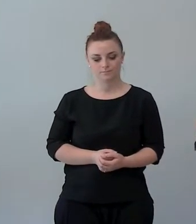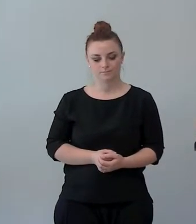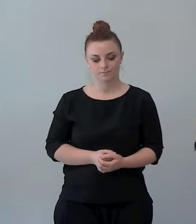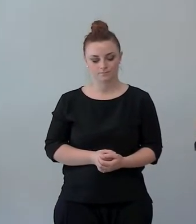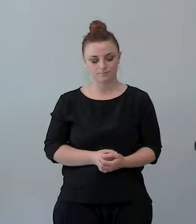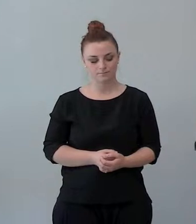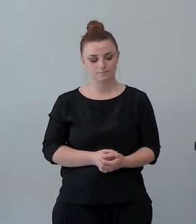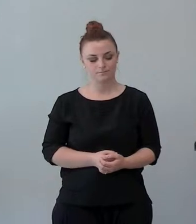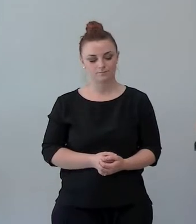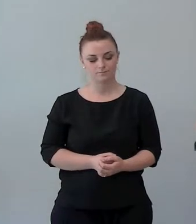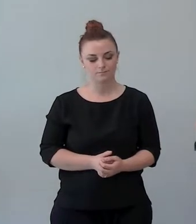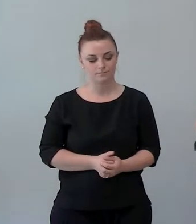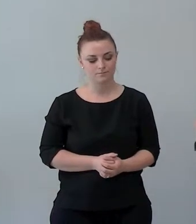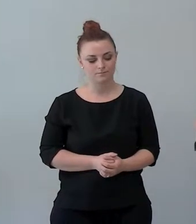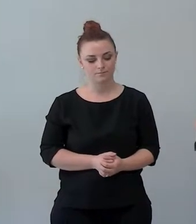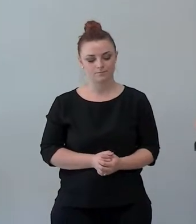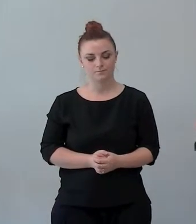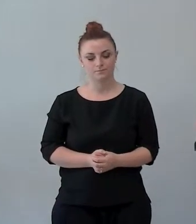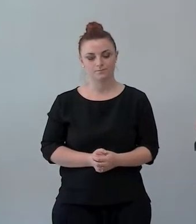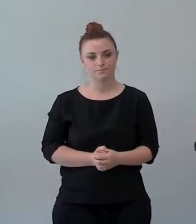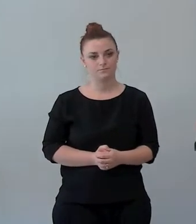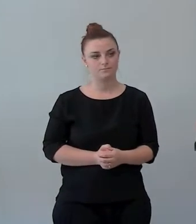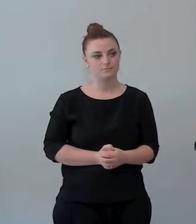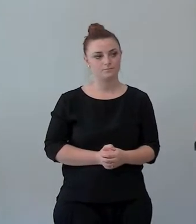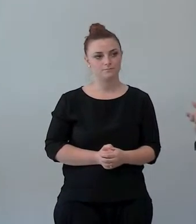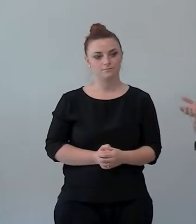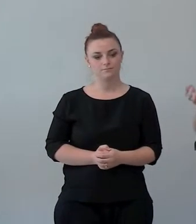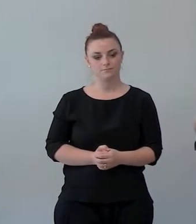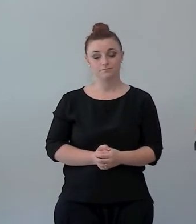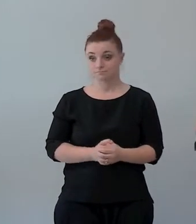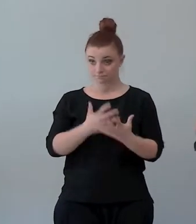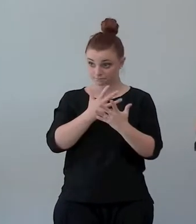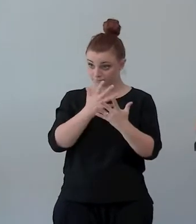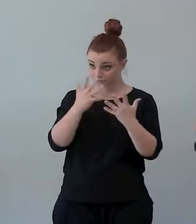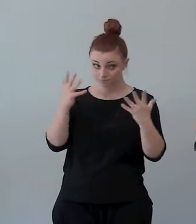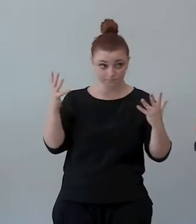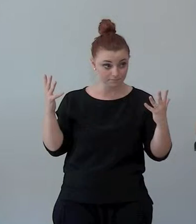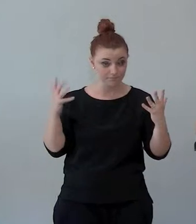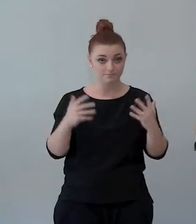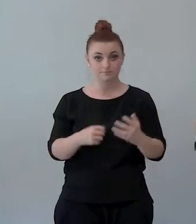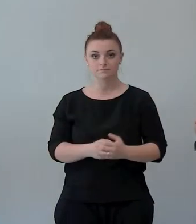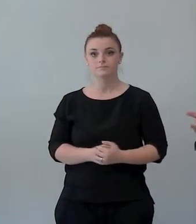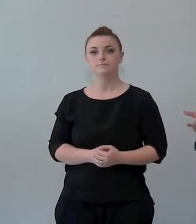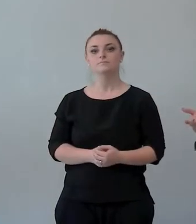know that your labor in the Lord is not vain. Chiaro? Clear?